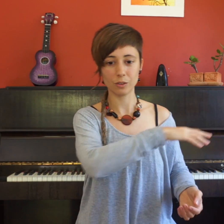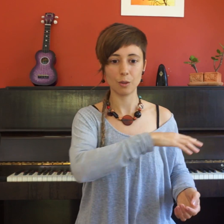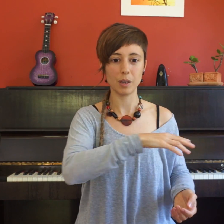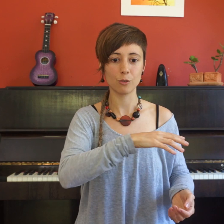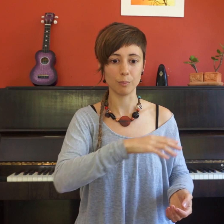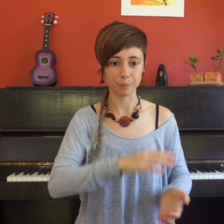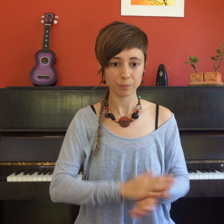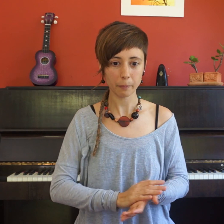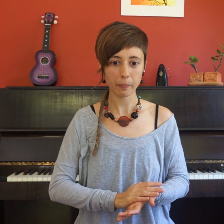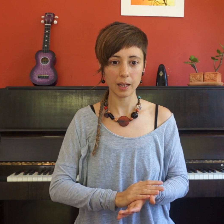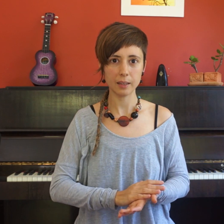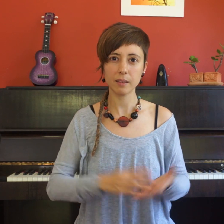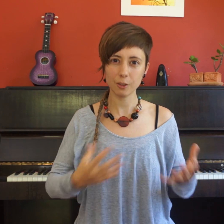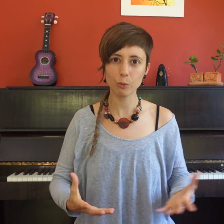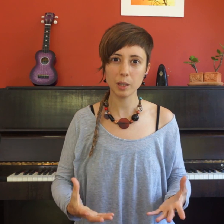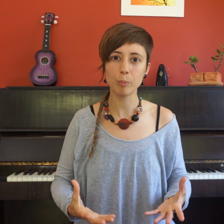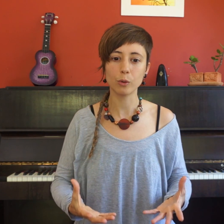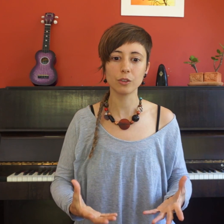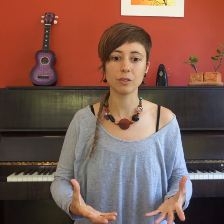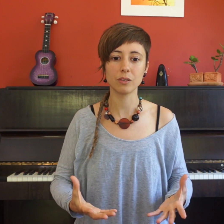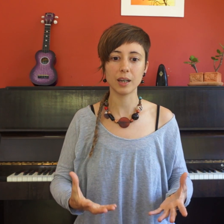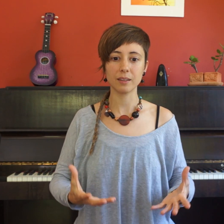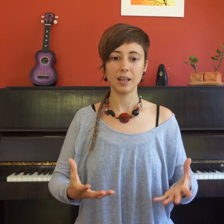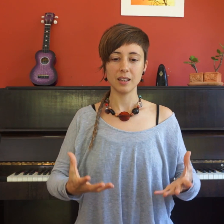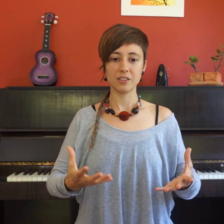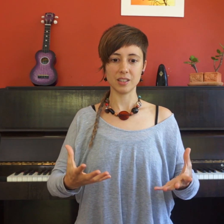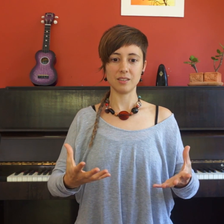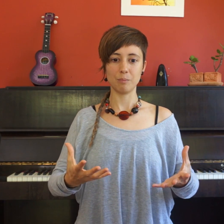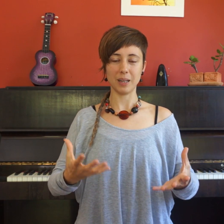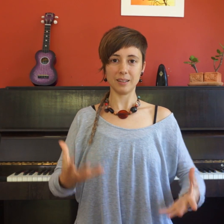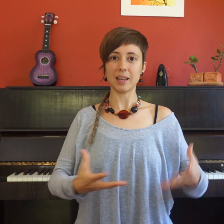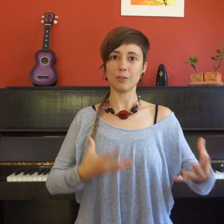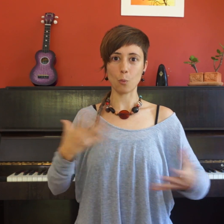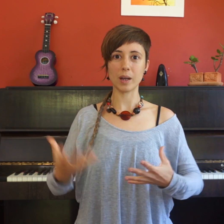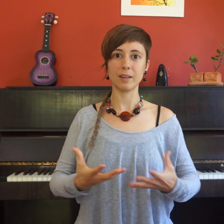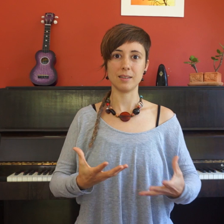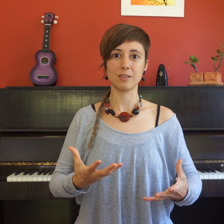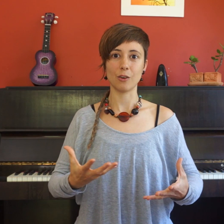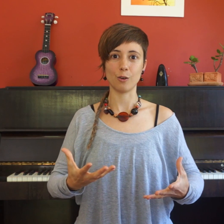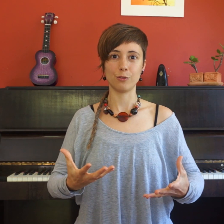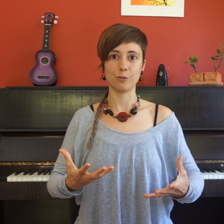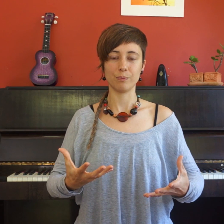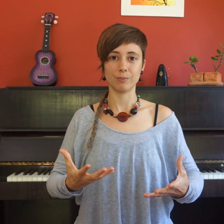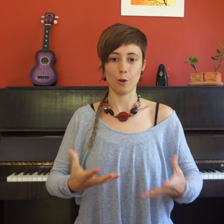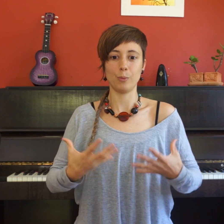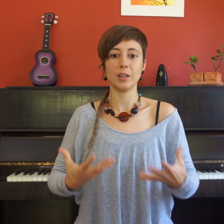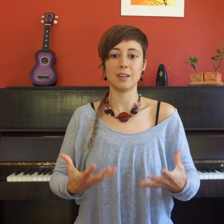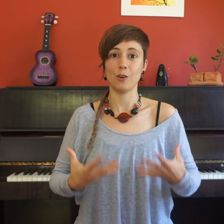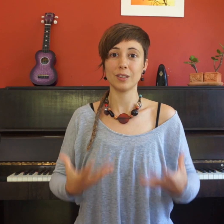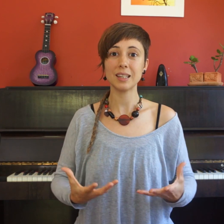the bedroom. And I think it's really important that she's building that awareness of her body and her